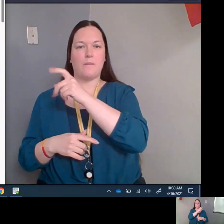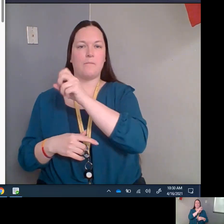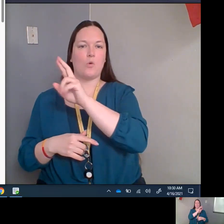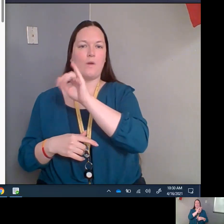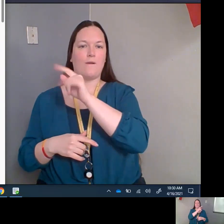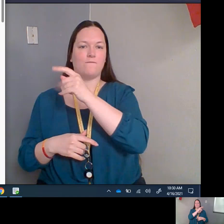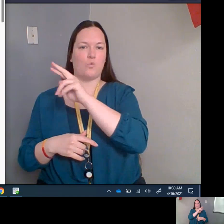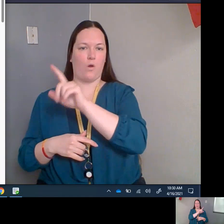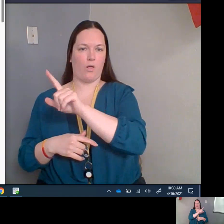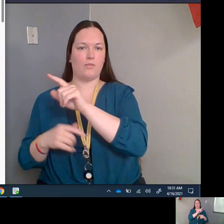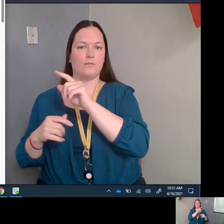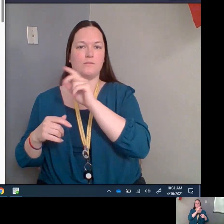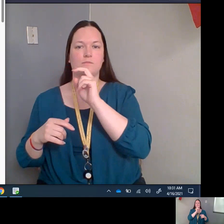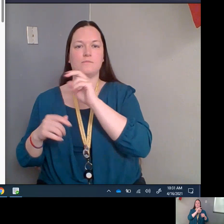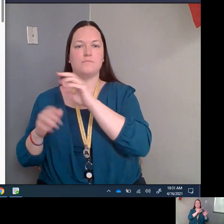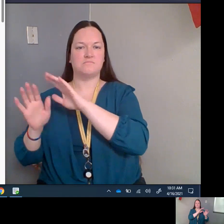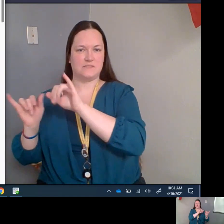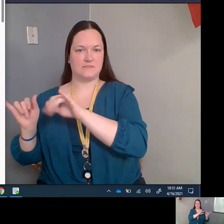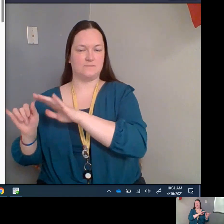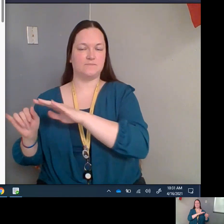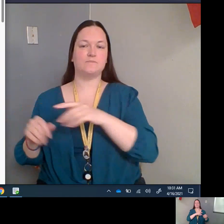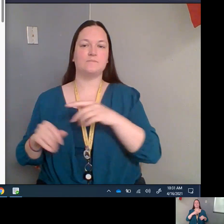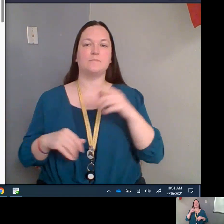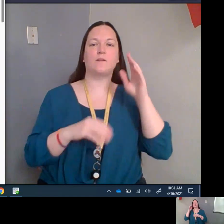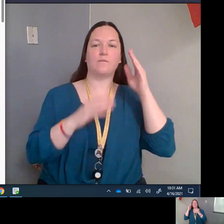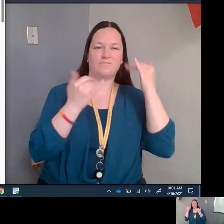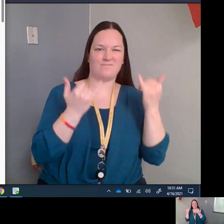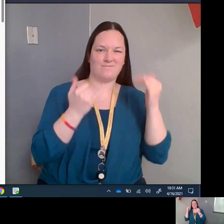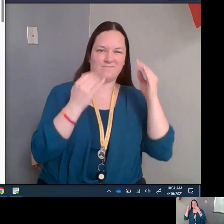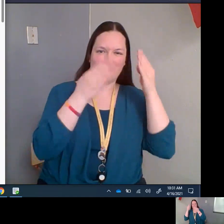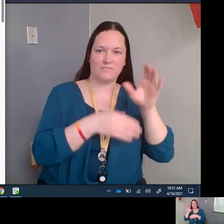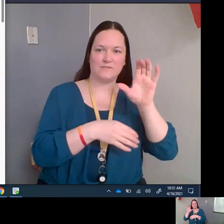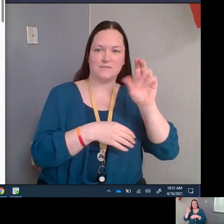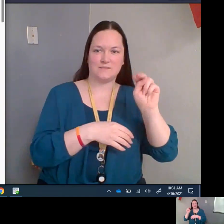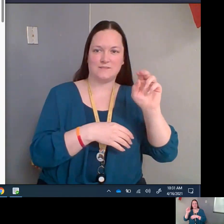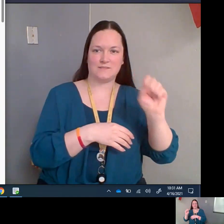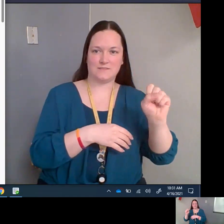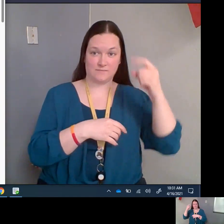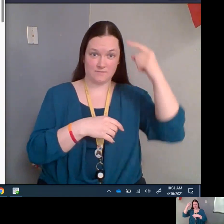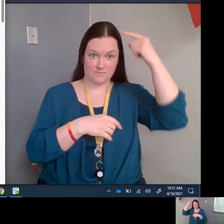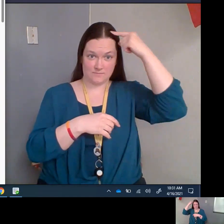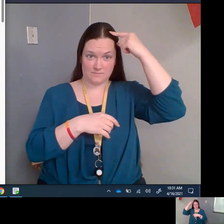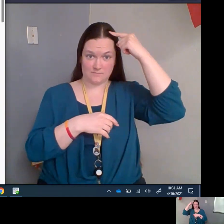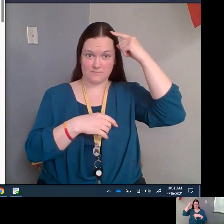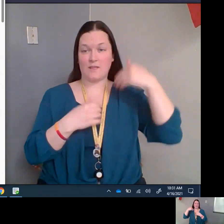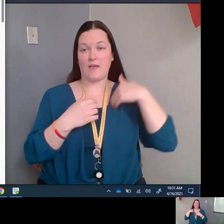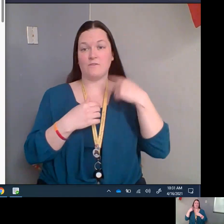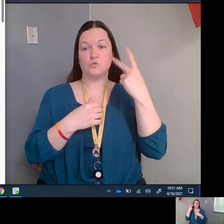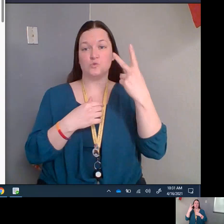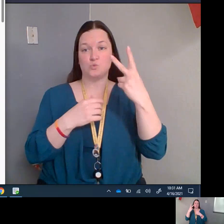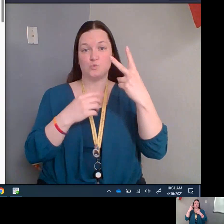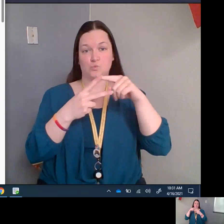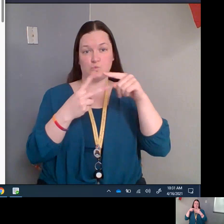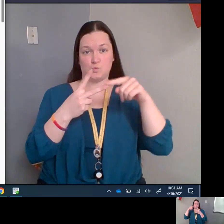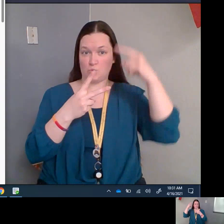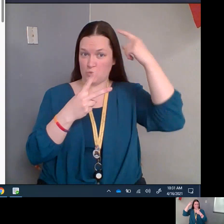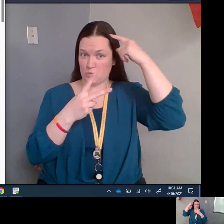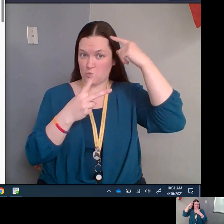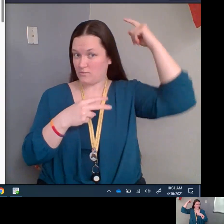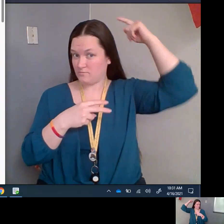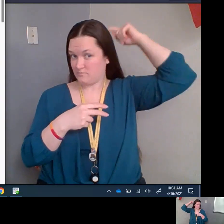peripheral later, but first, let's look at the central nervous system. The central nervous system is made up of two major structures: